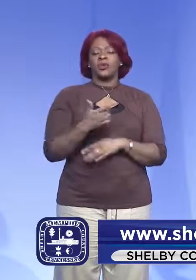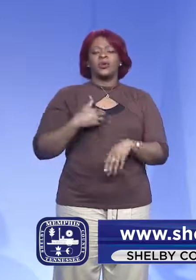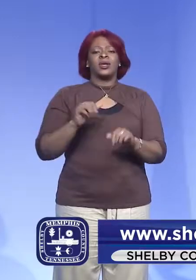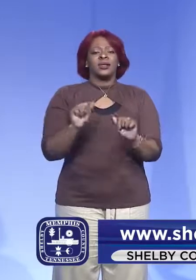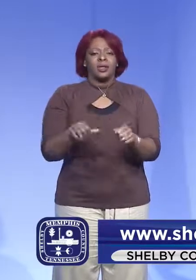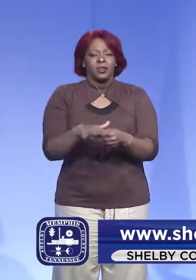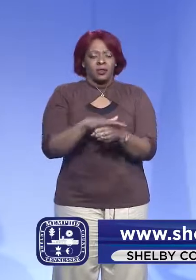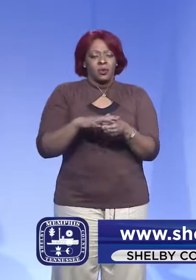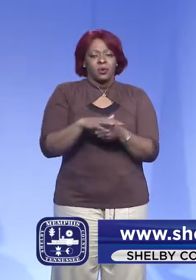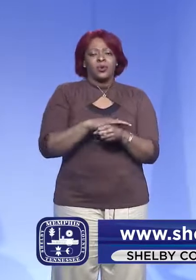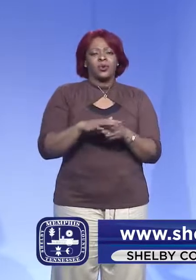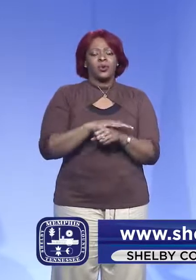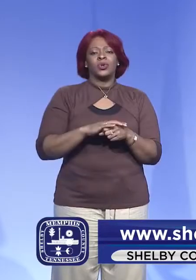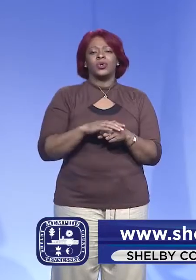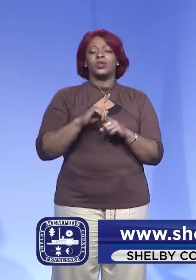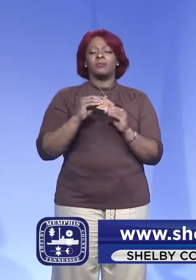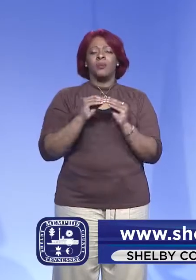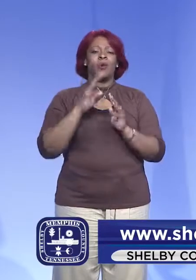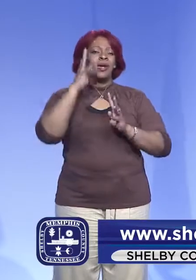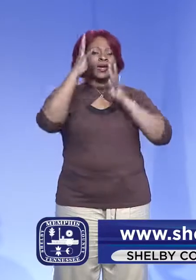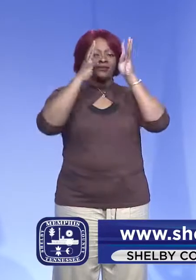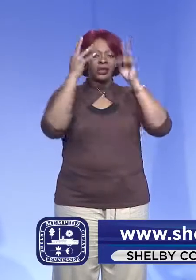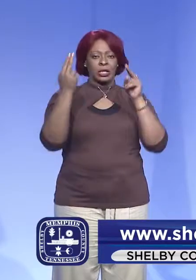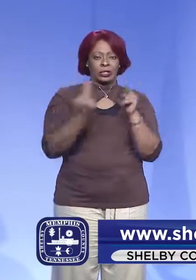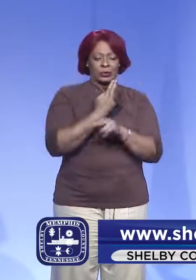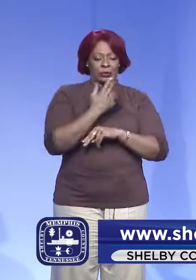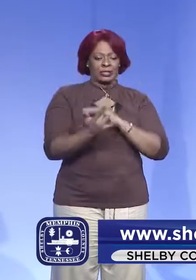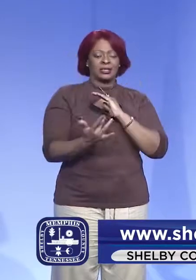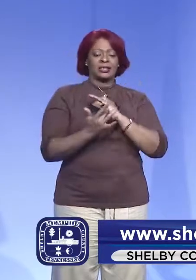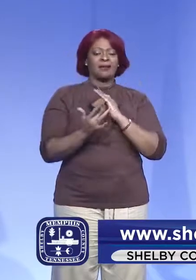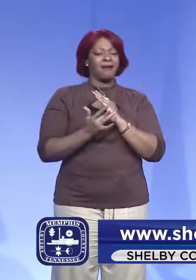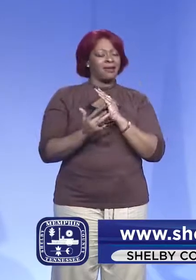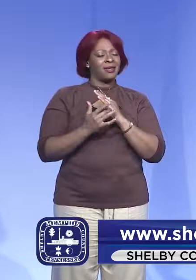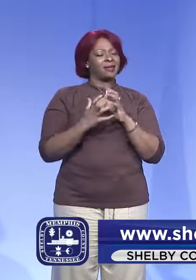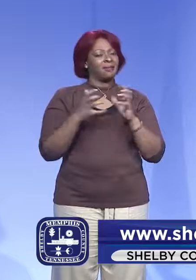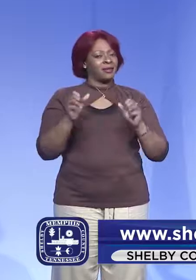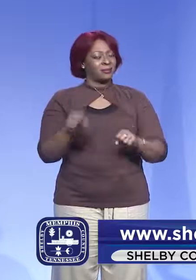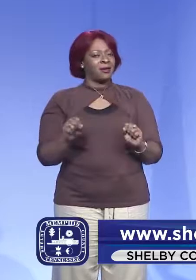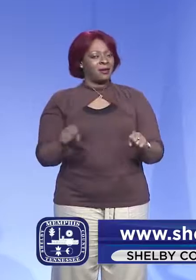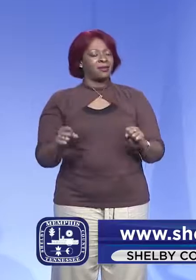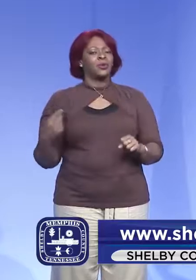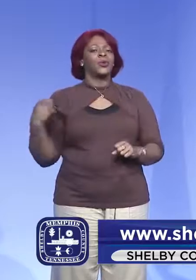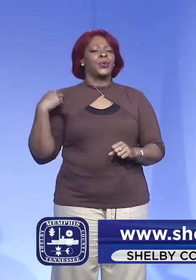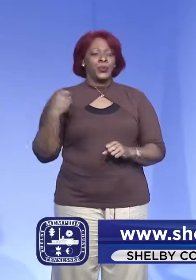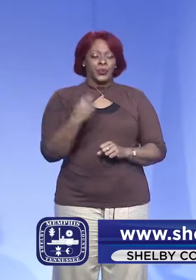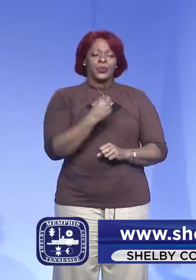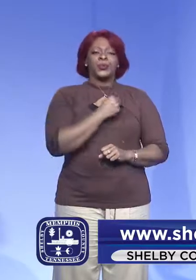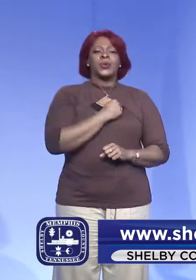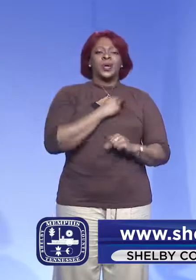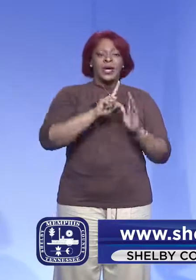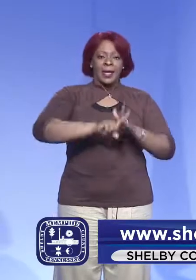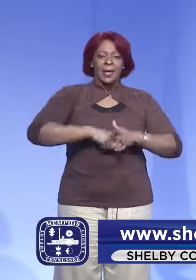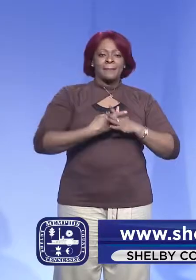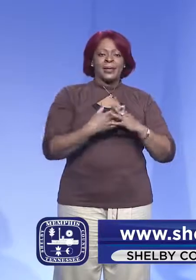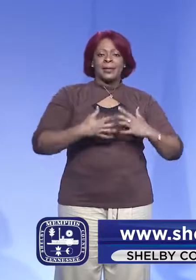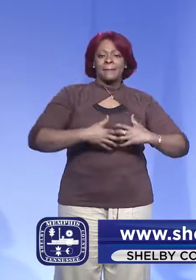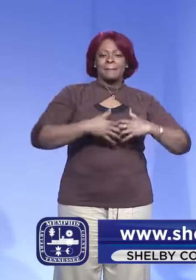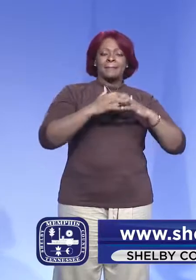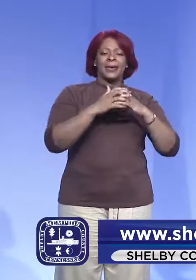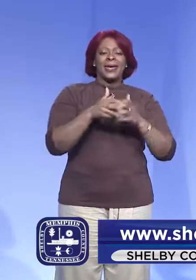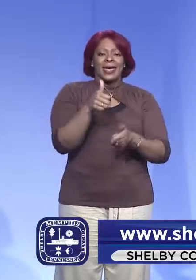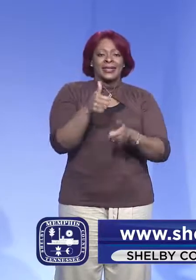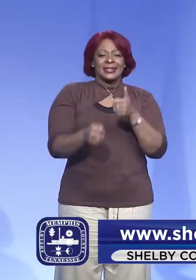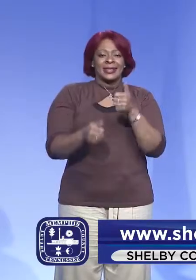can locally to be innovative and to use technology as much as possible. So we are implementing a